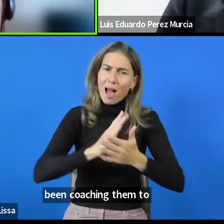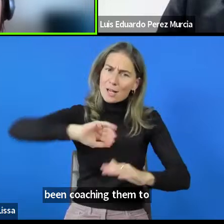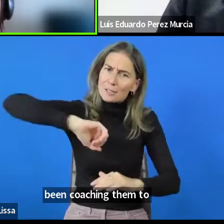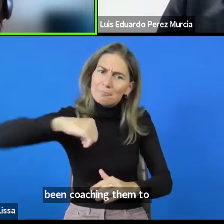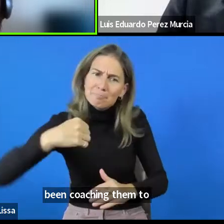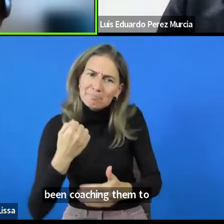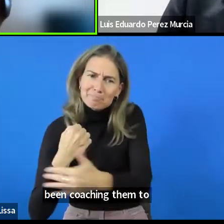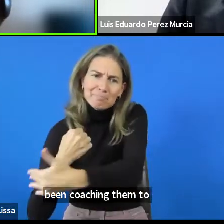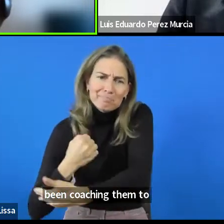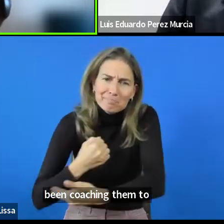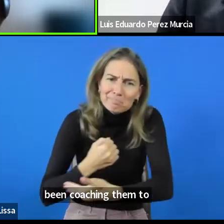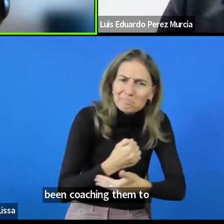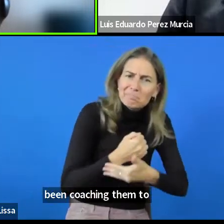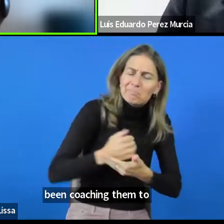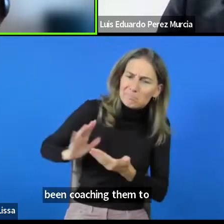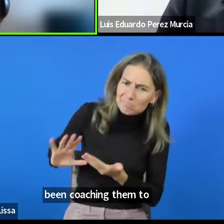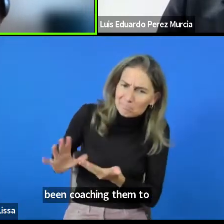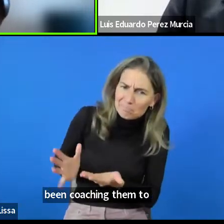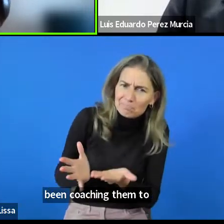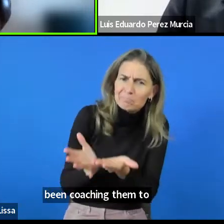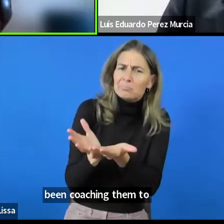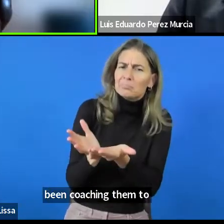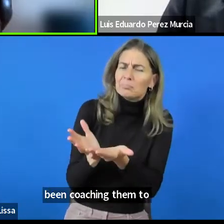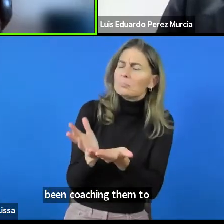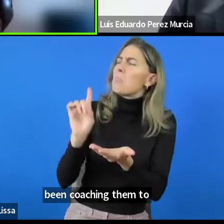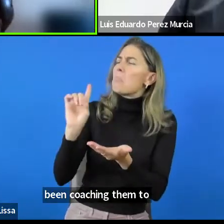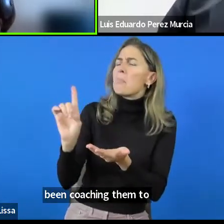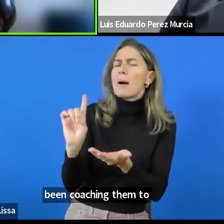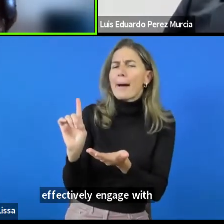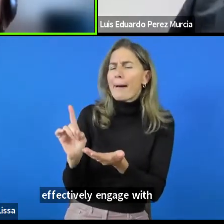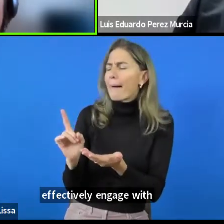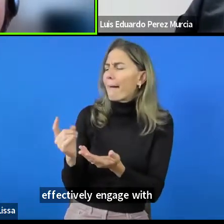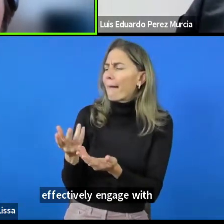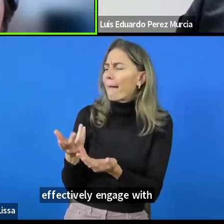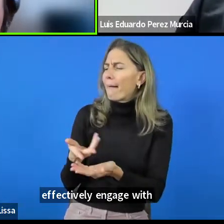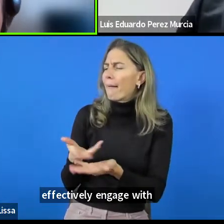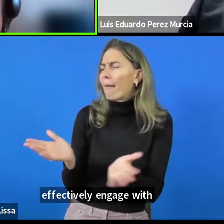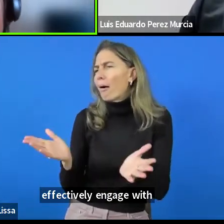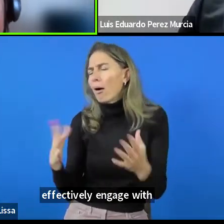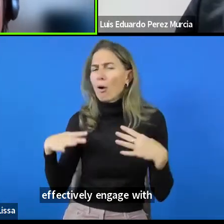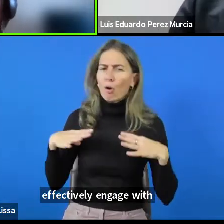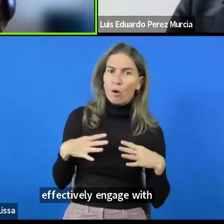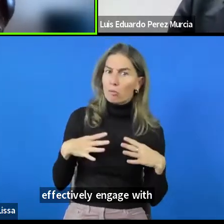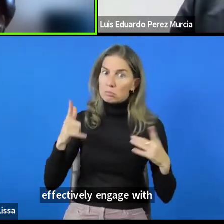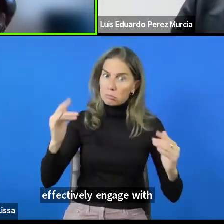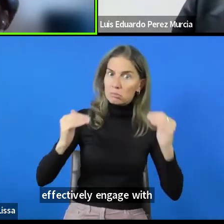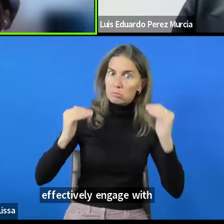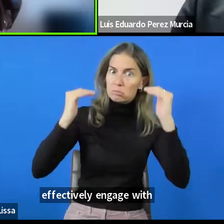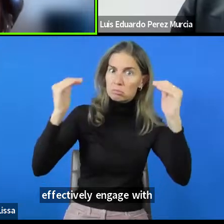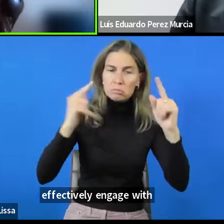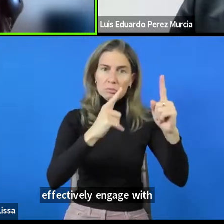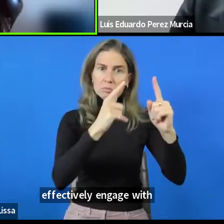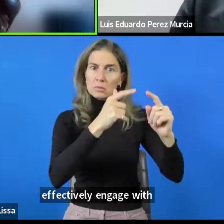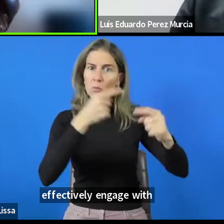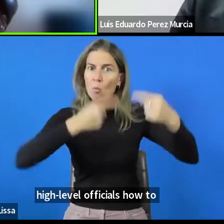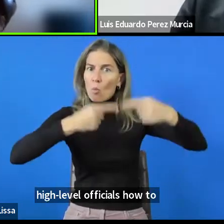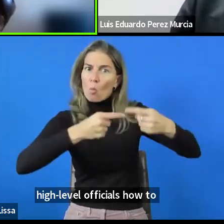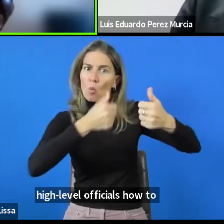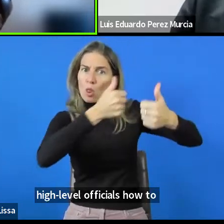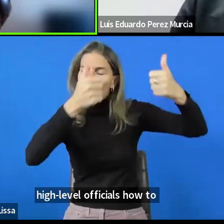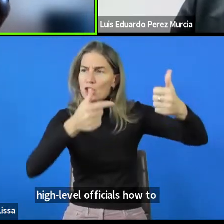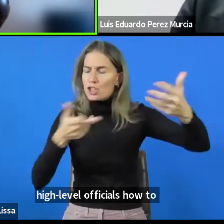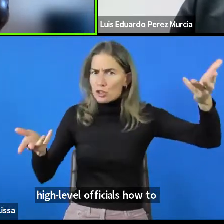high-level officials, how to advocate to parliamentarians to ensure the adoption of